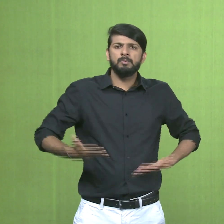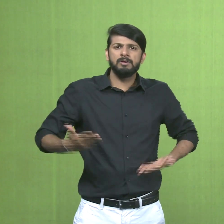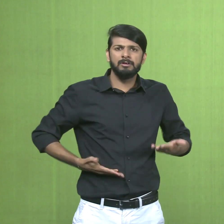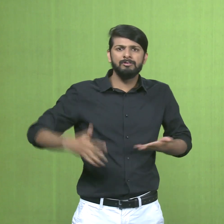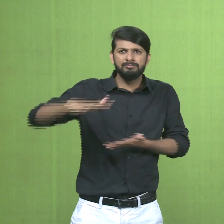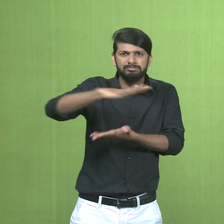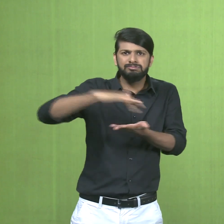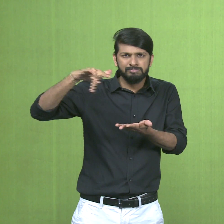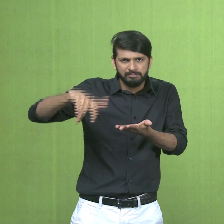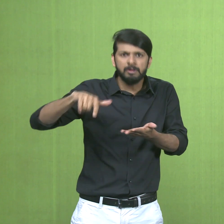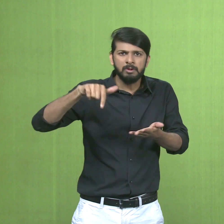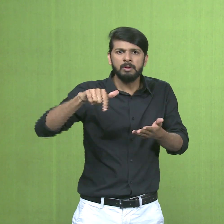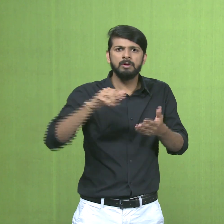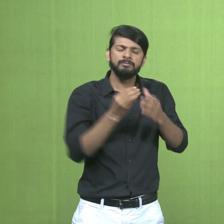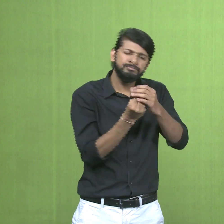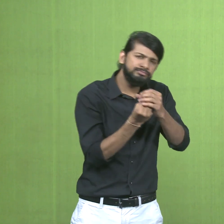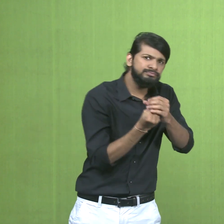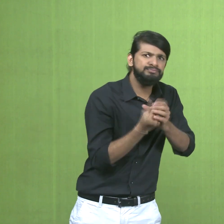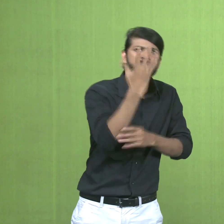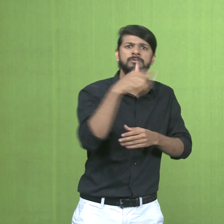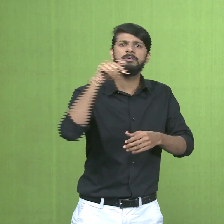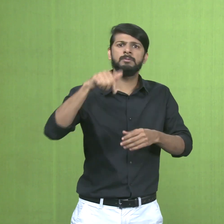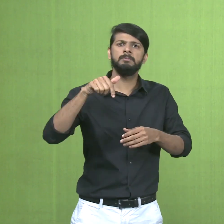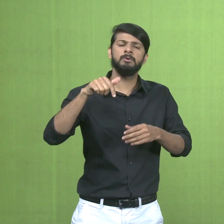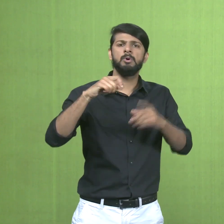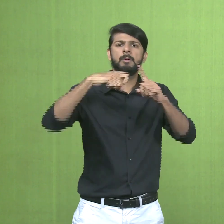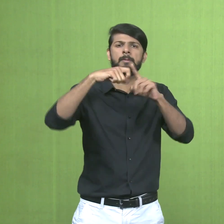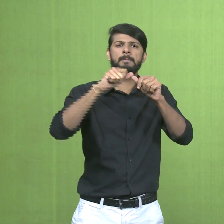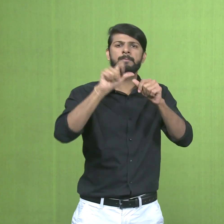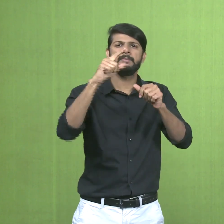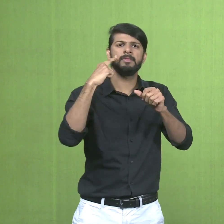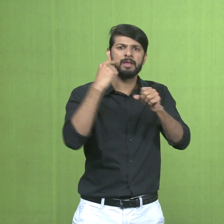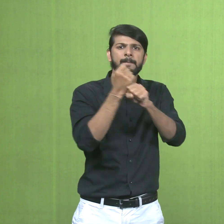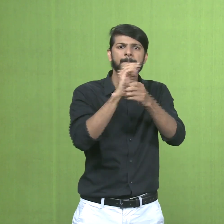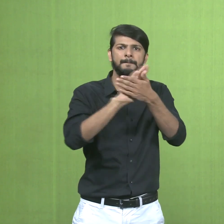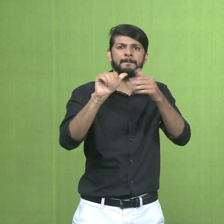This originated and developed in the Kalighat area in Kolkata.